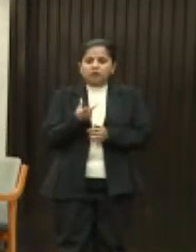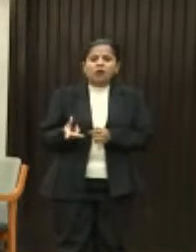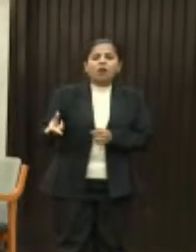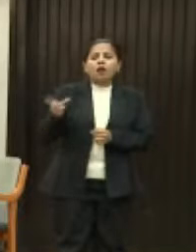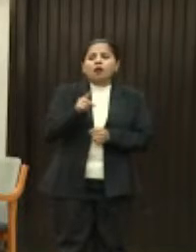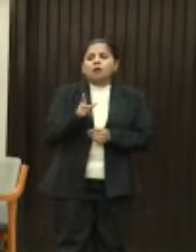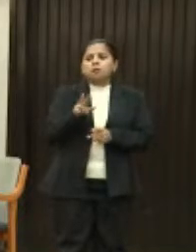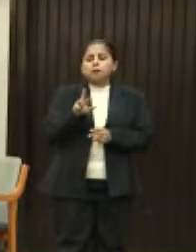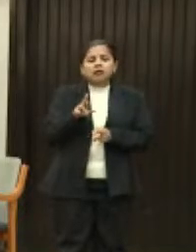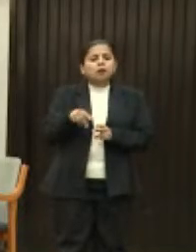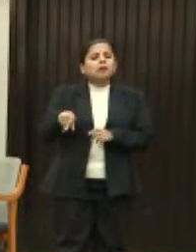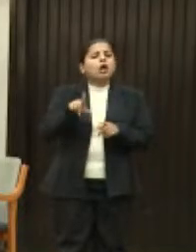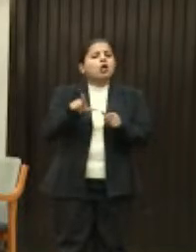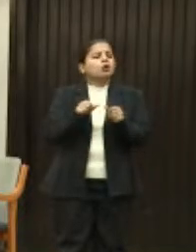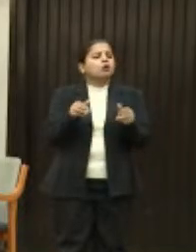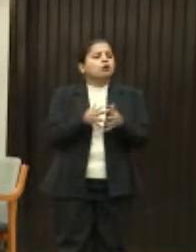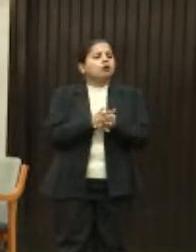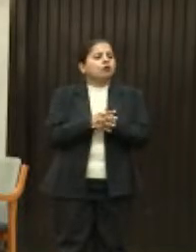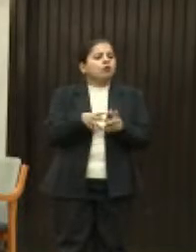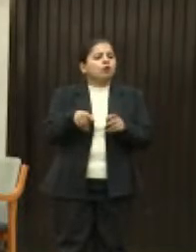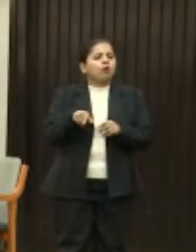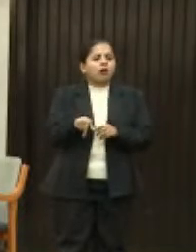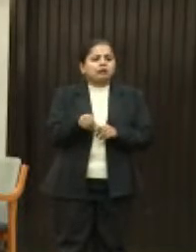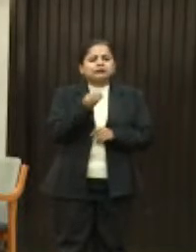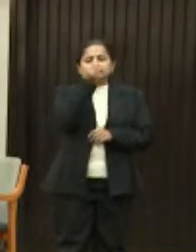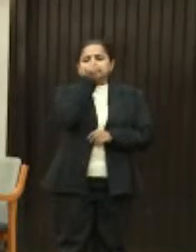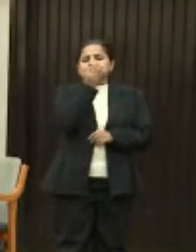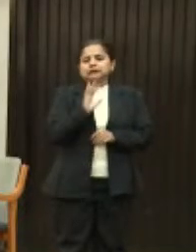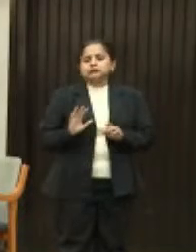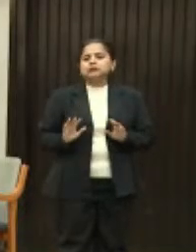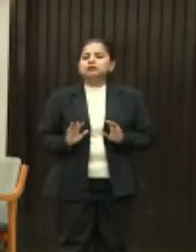Repealing a law is easy.